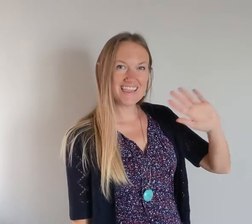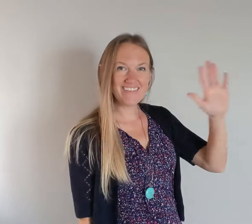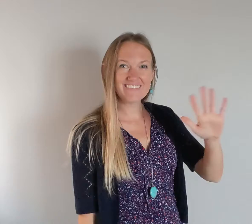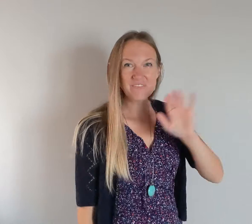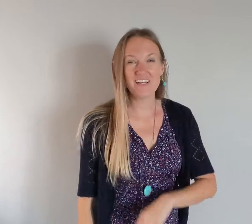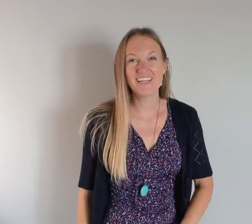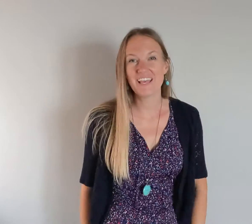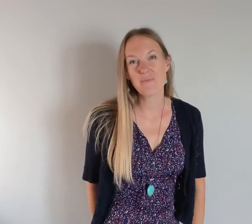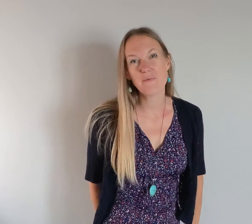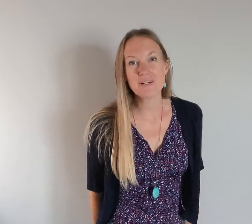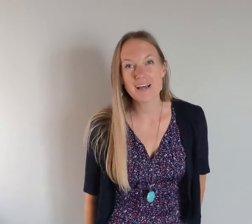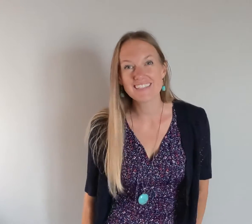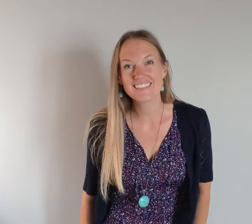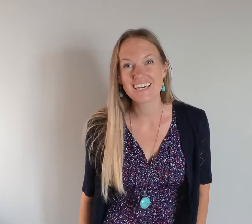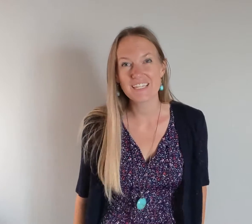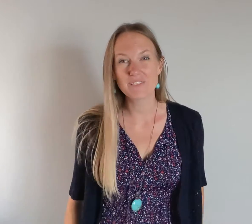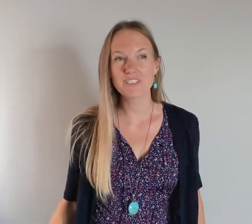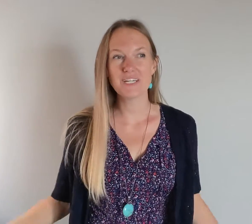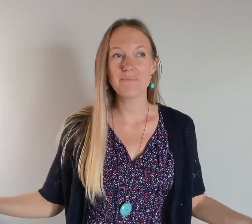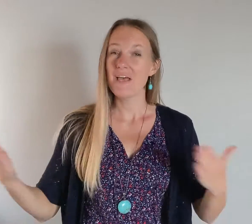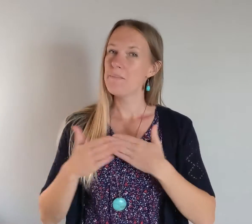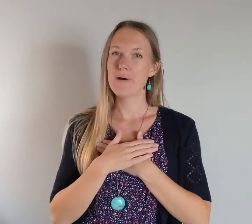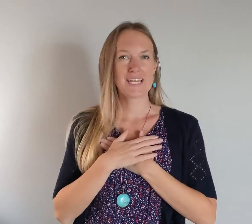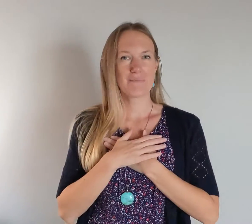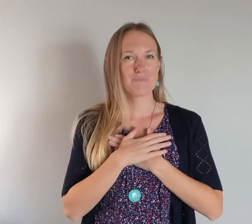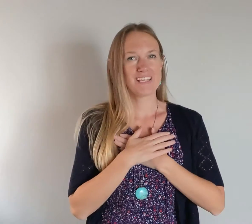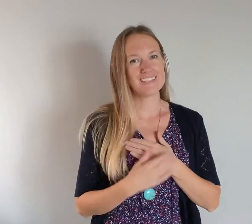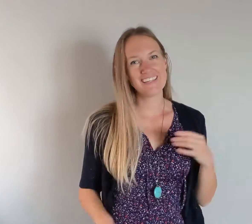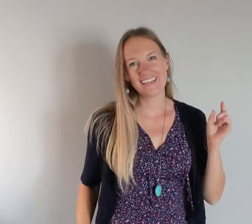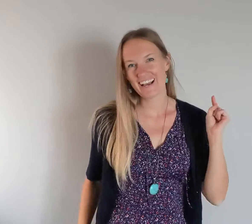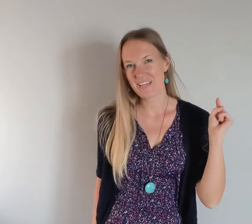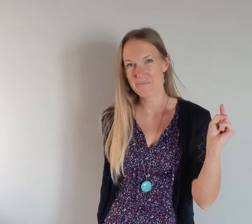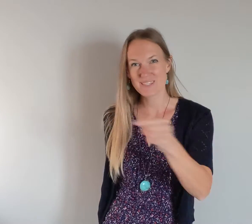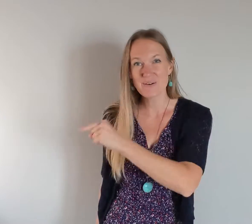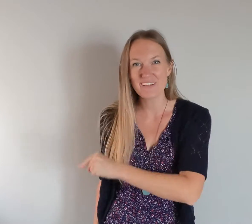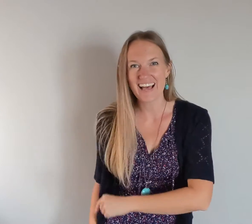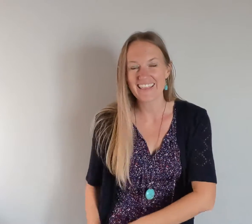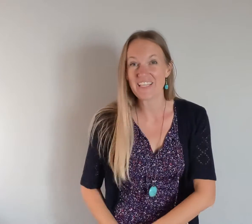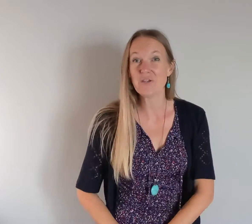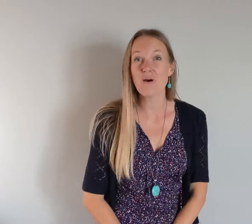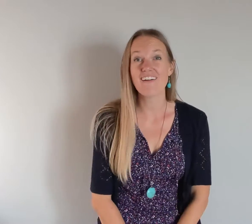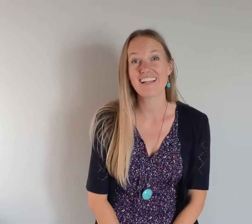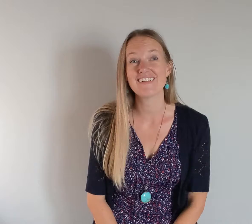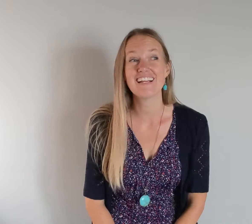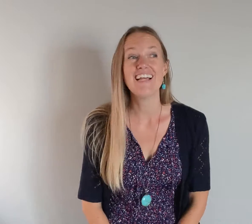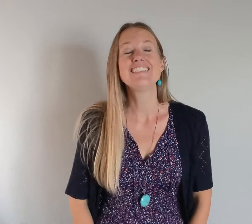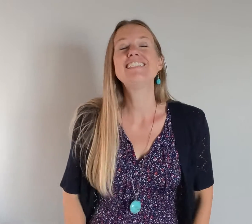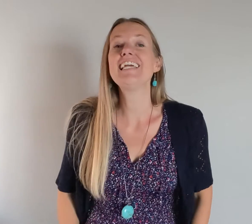Hello everyone and welcome back to Sign Language Worship. My name is Mandy and I am so glad that you are here. Today